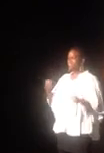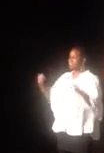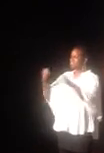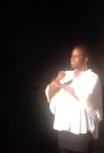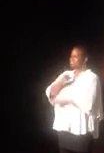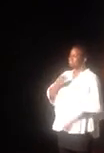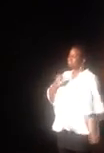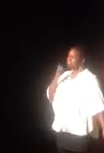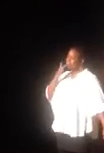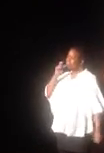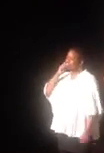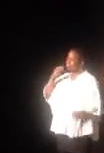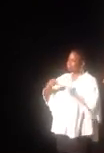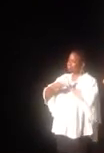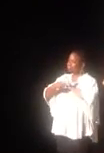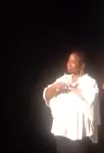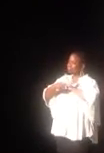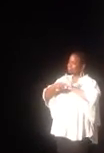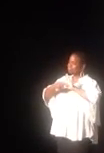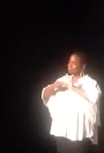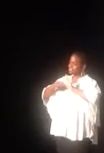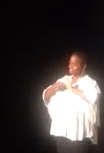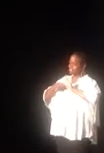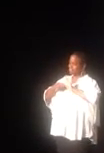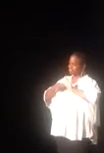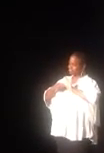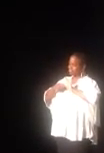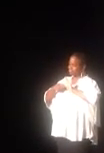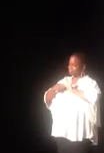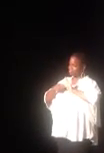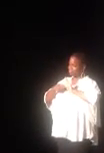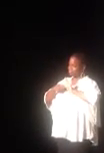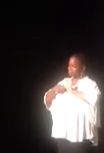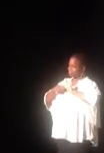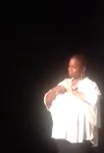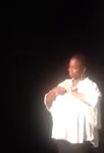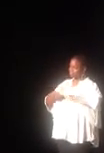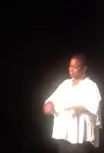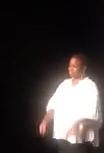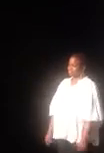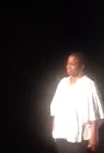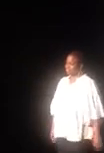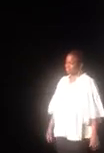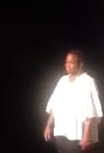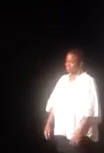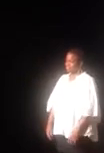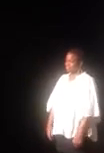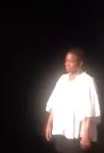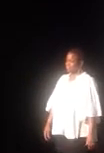vessel to combat racial profiling. Thank you.